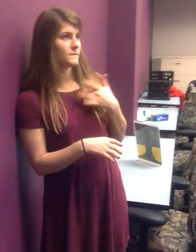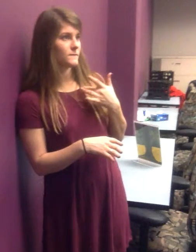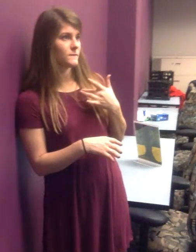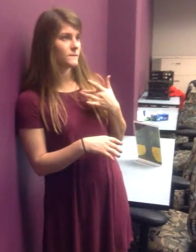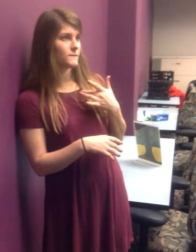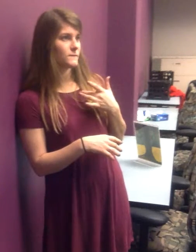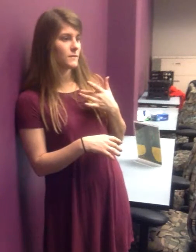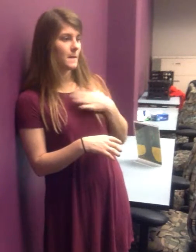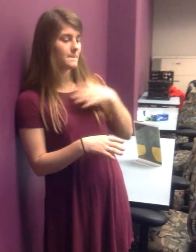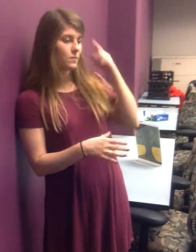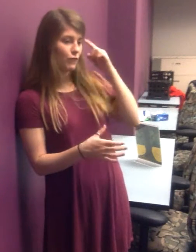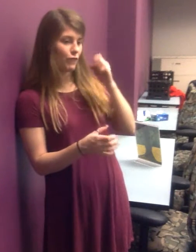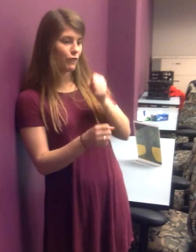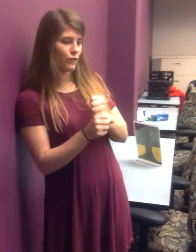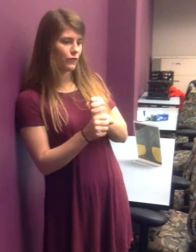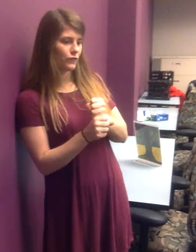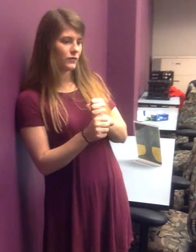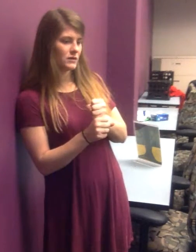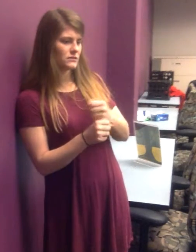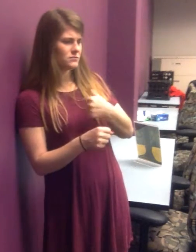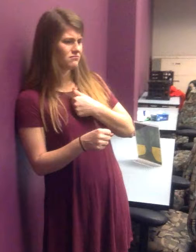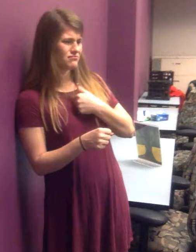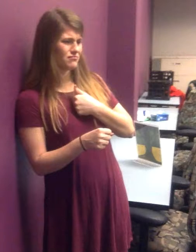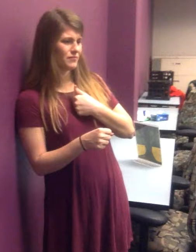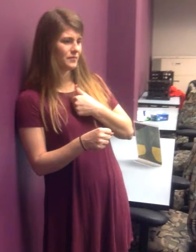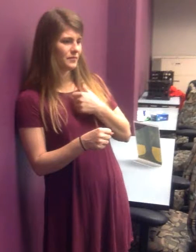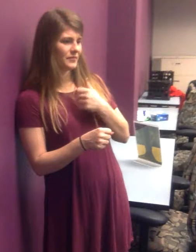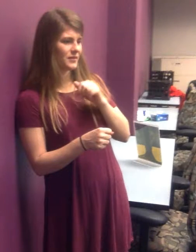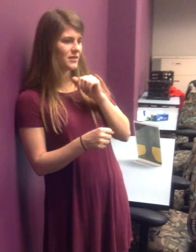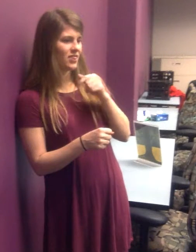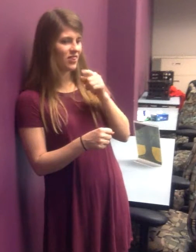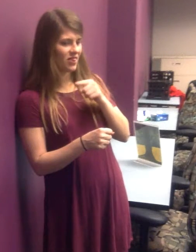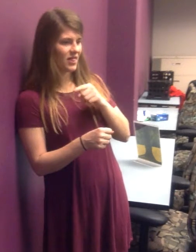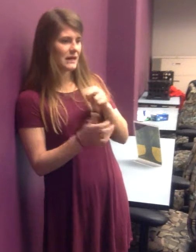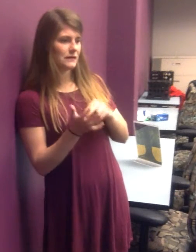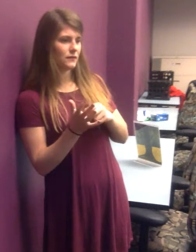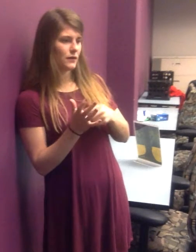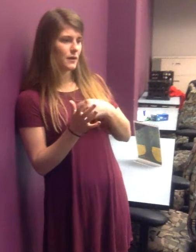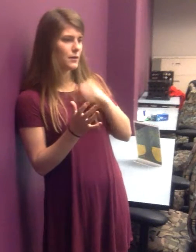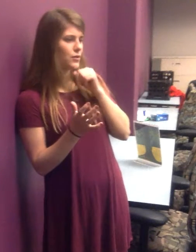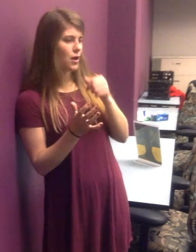not what I do on a day-to-day basis. And so when I study the planet, I feel as if I'm studying something that God created.